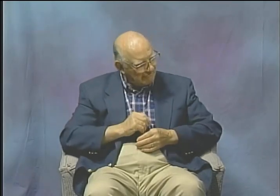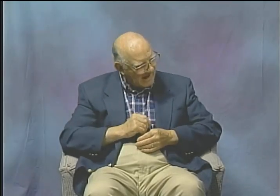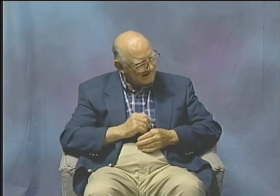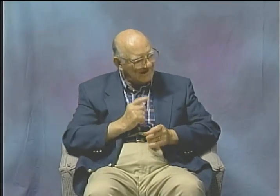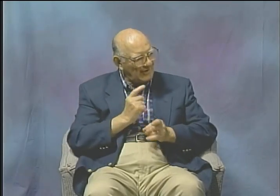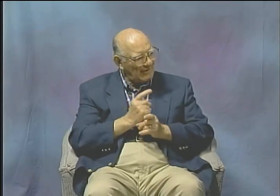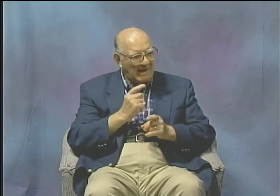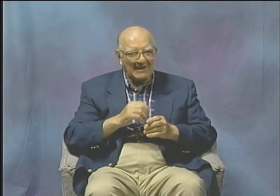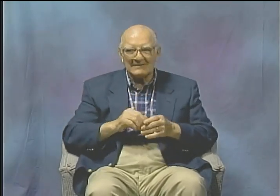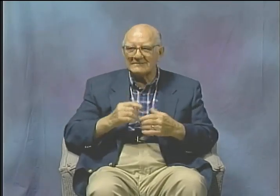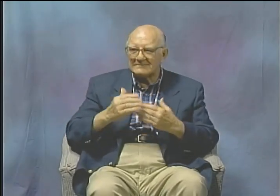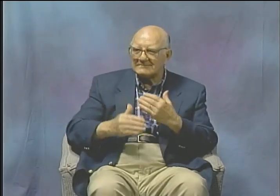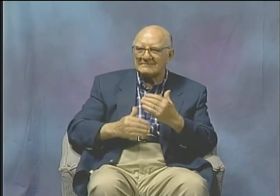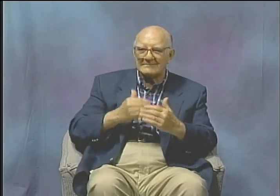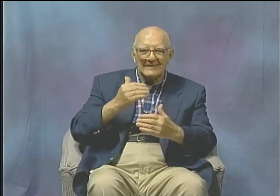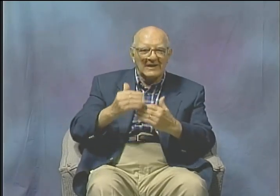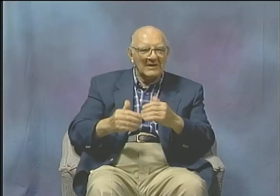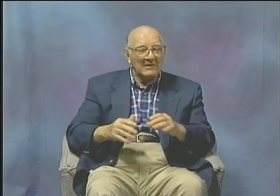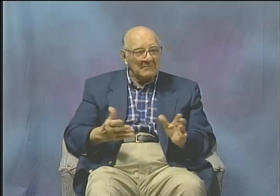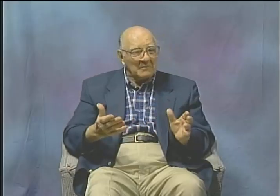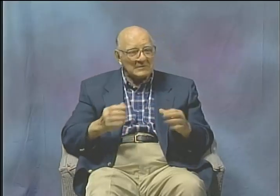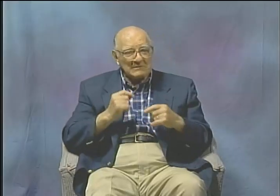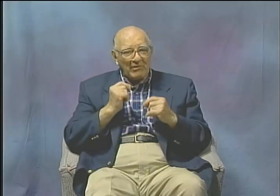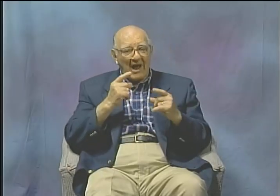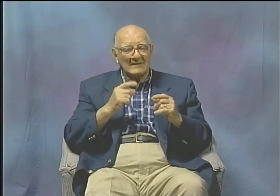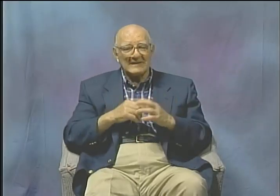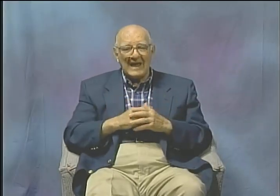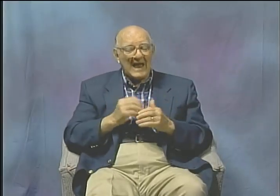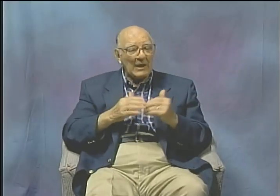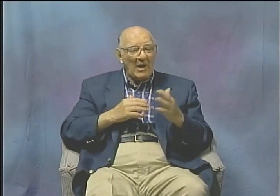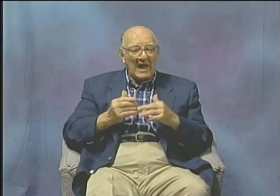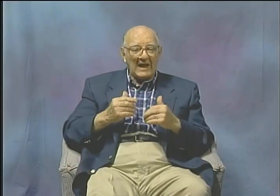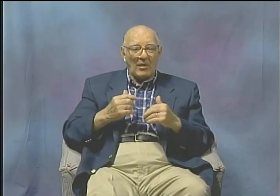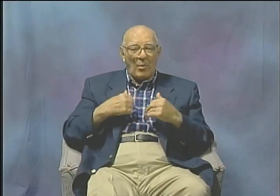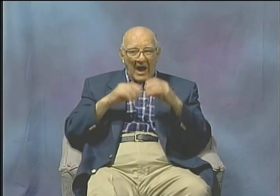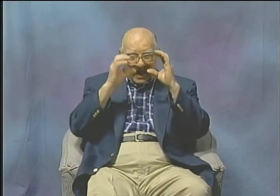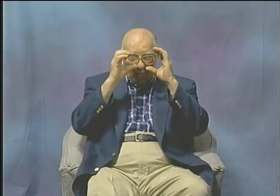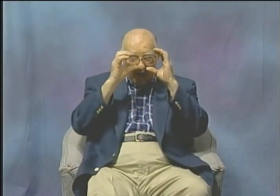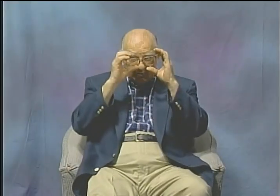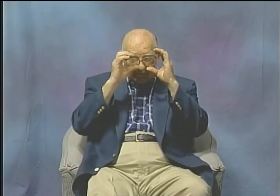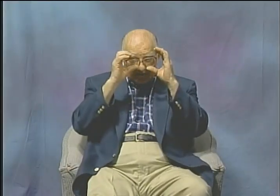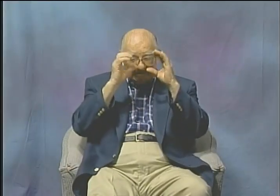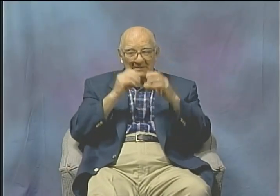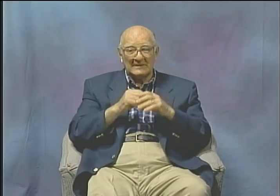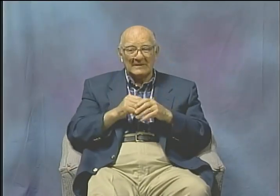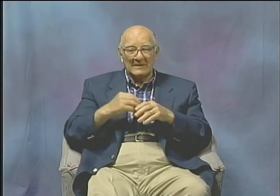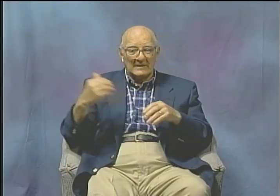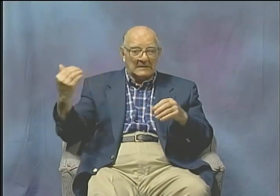right. They're correct. Was surprised. Anyway, while Wilson,